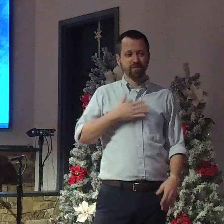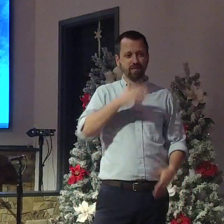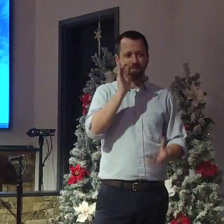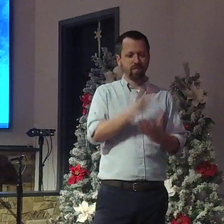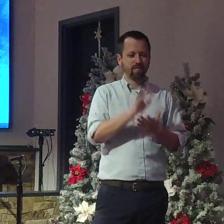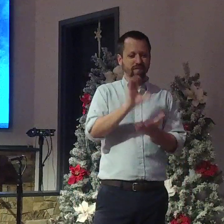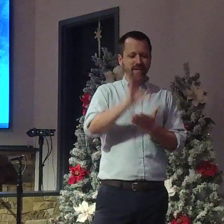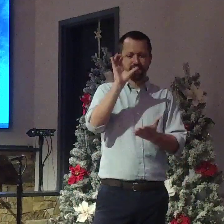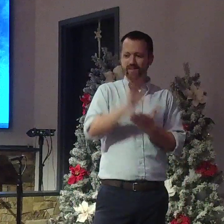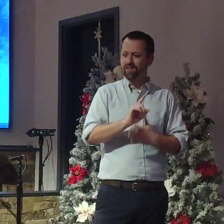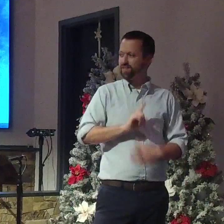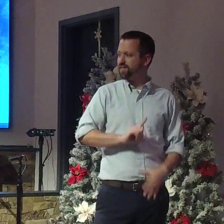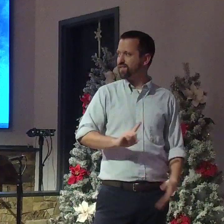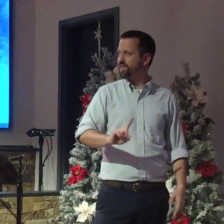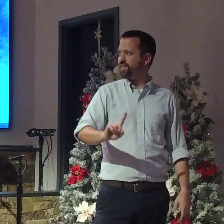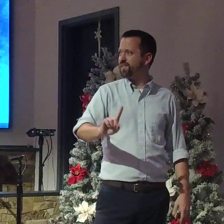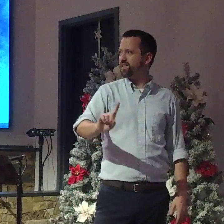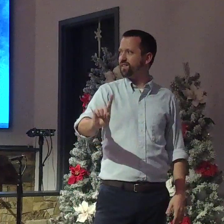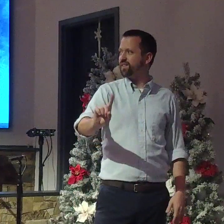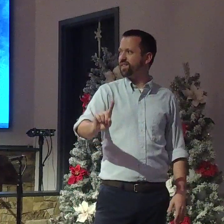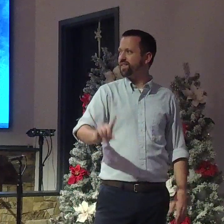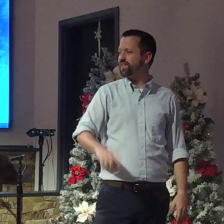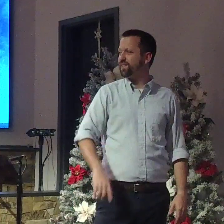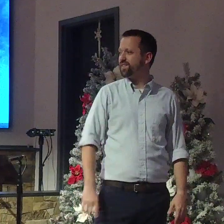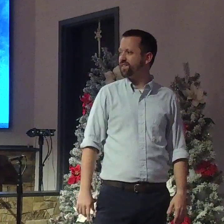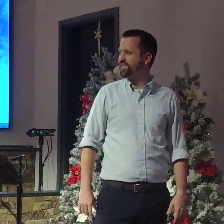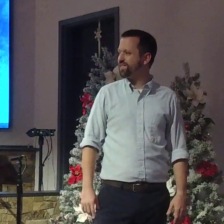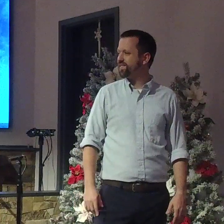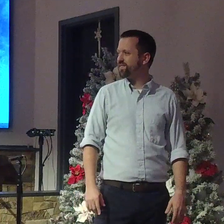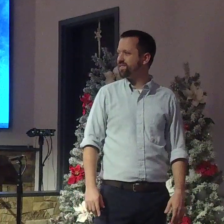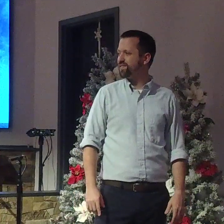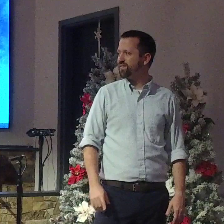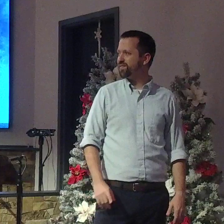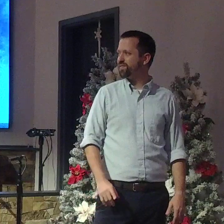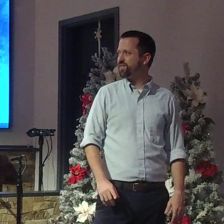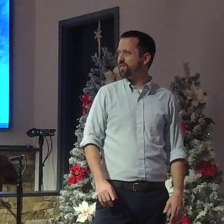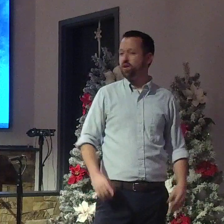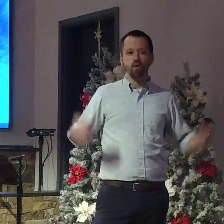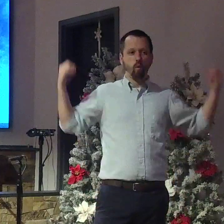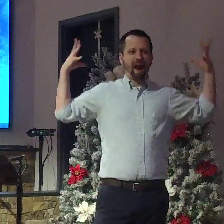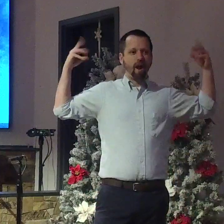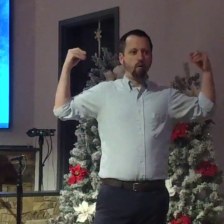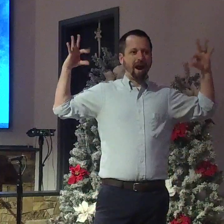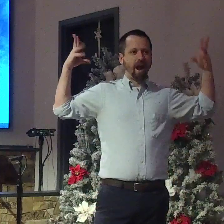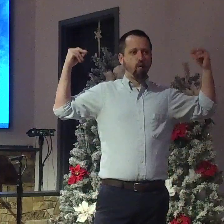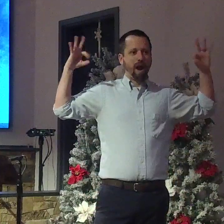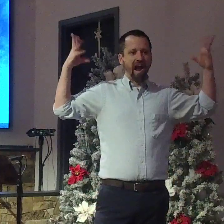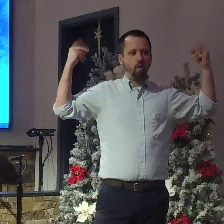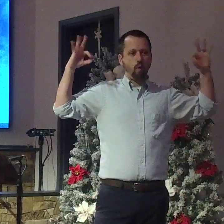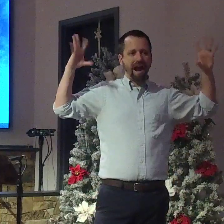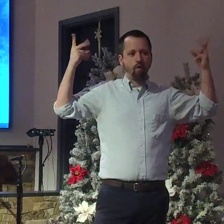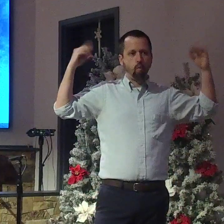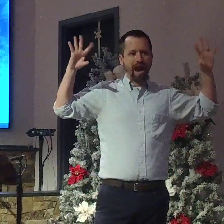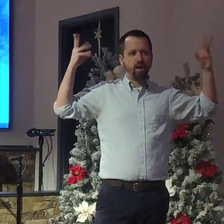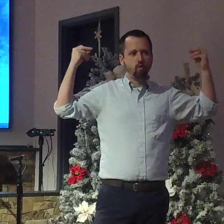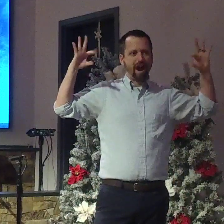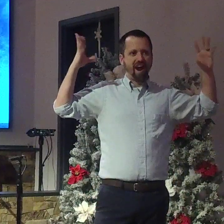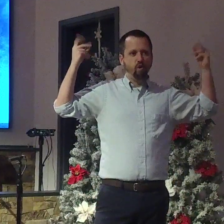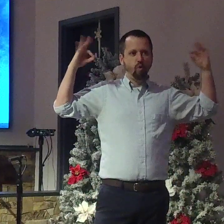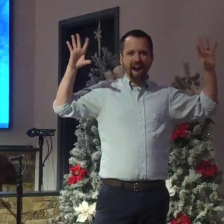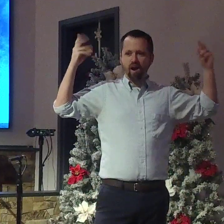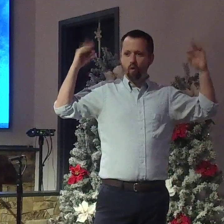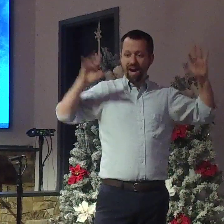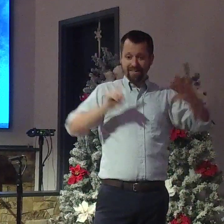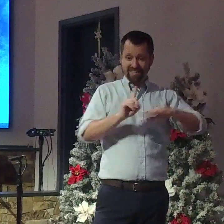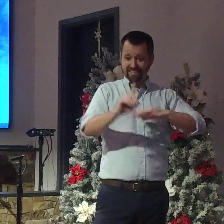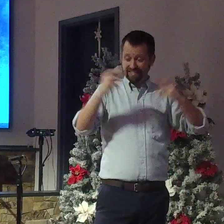were able to fly out of the Daytona Beach Airport. Aren't you thankful when you get to fly out of Daytona instead of driving to Orlando or someplace else? Thank you,